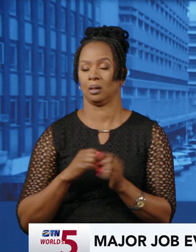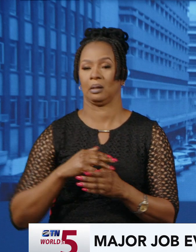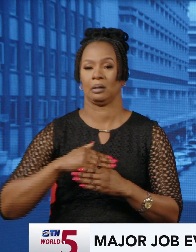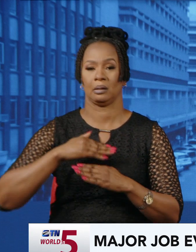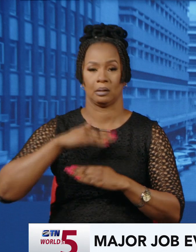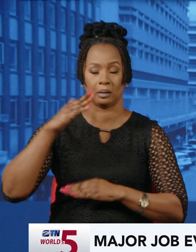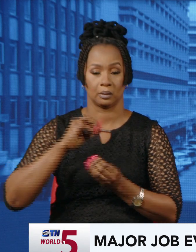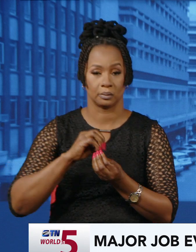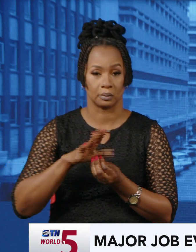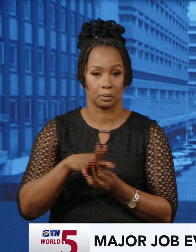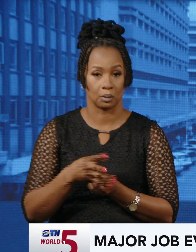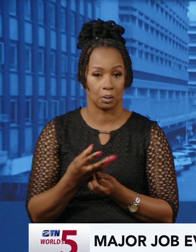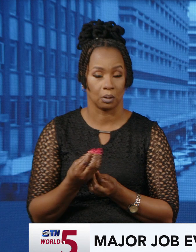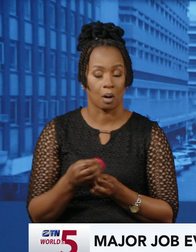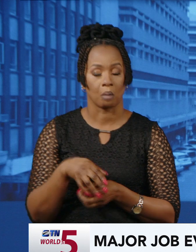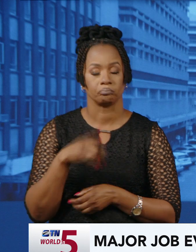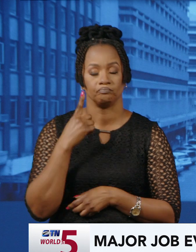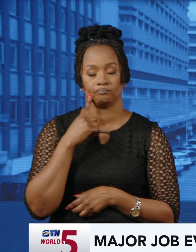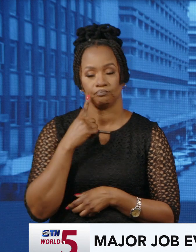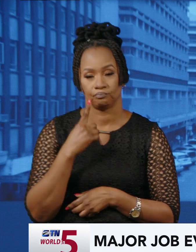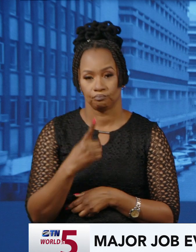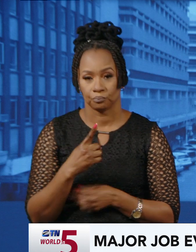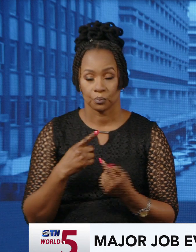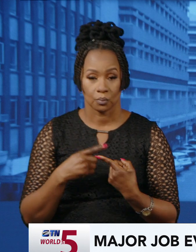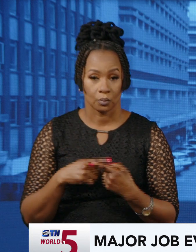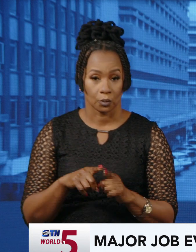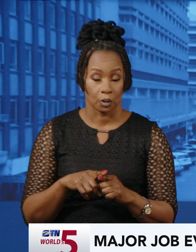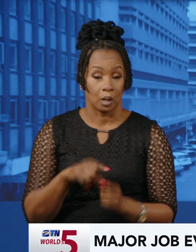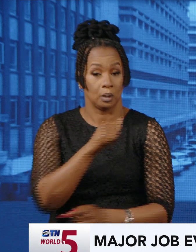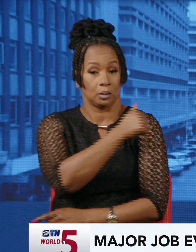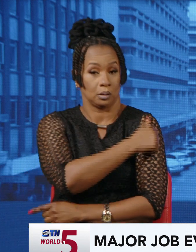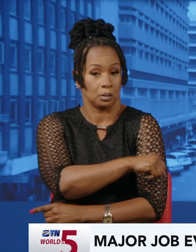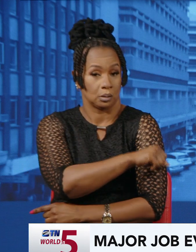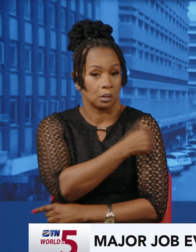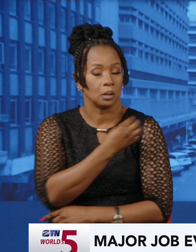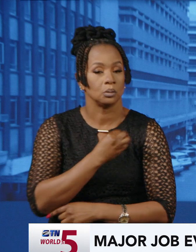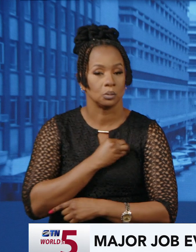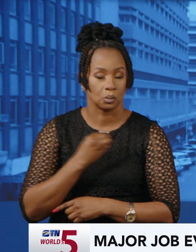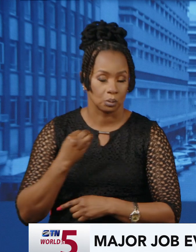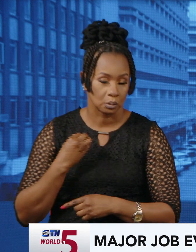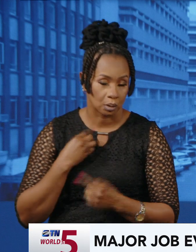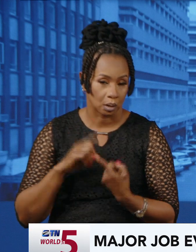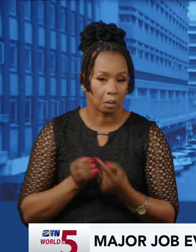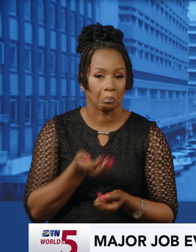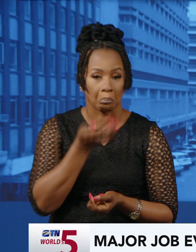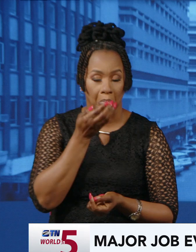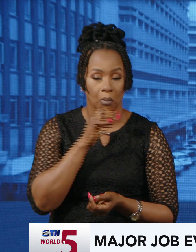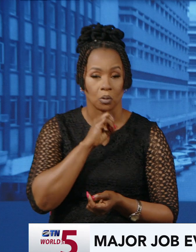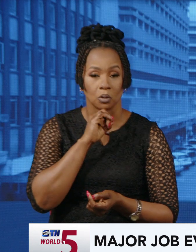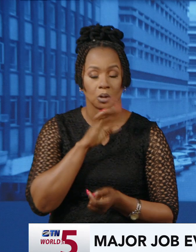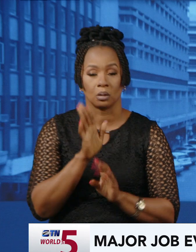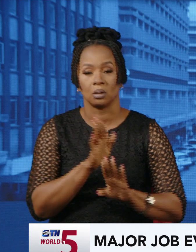staff attrition rate, which saw a huge number of qualified nurses, doctors, pharmacists, and specialists leaving for